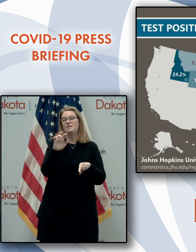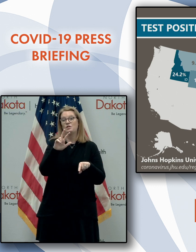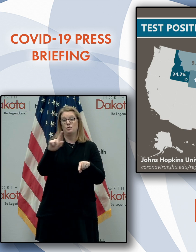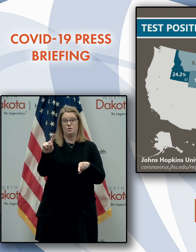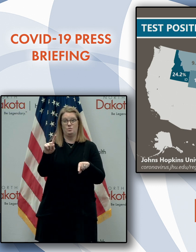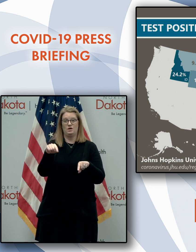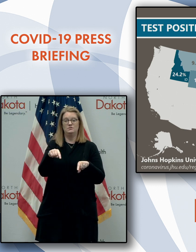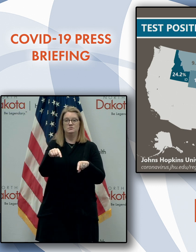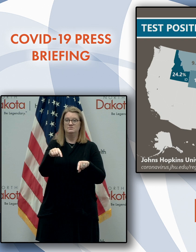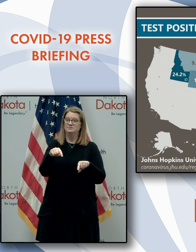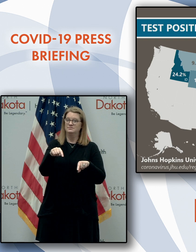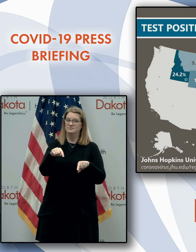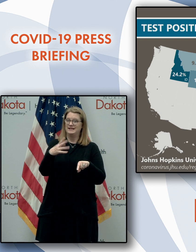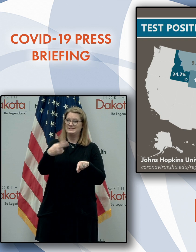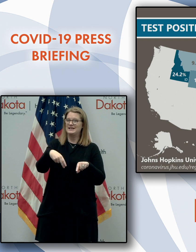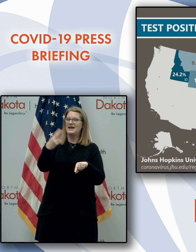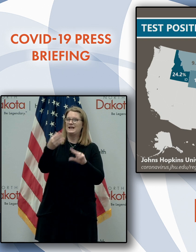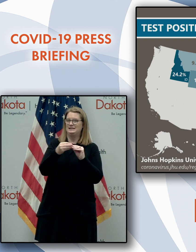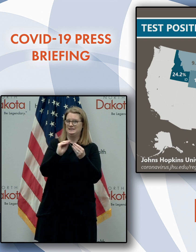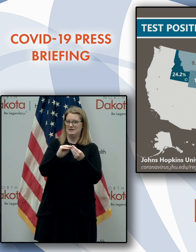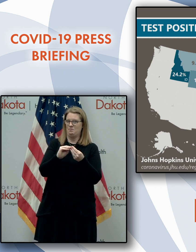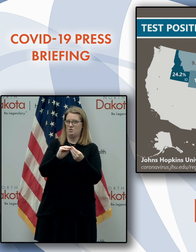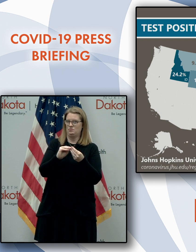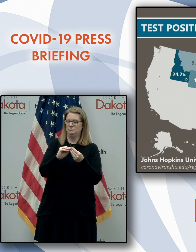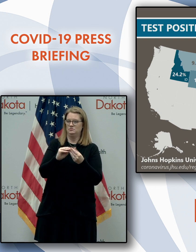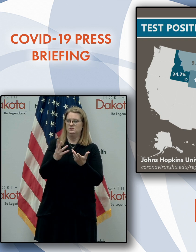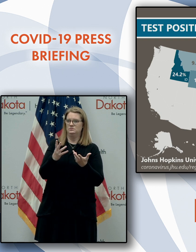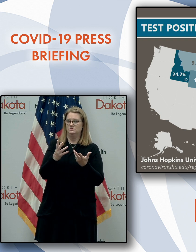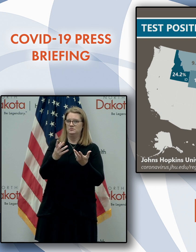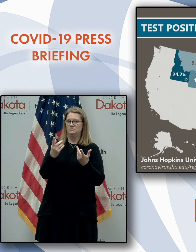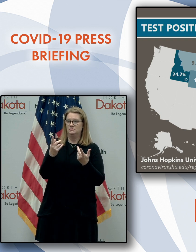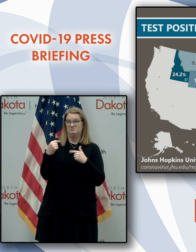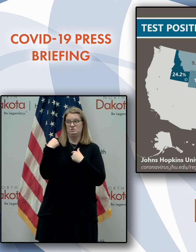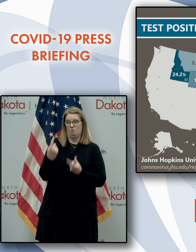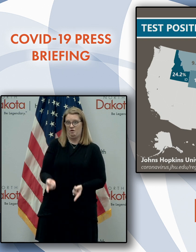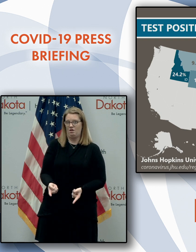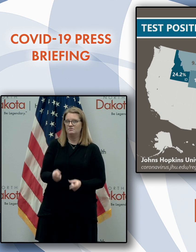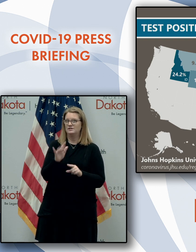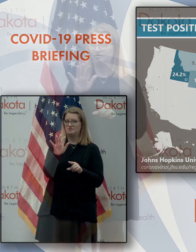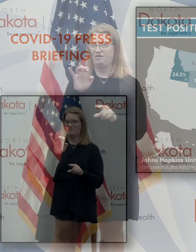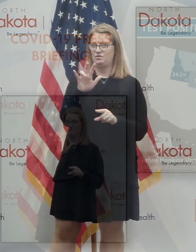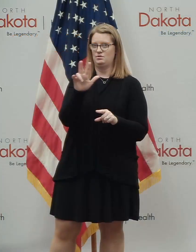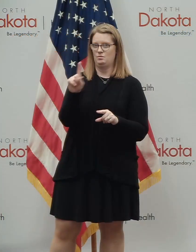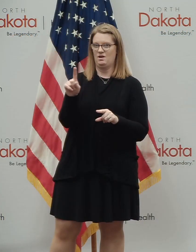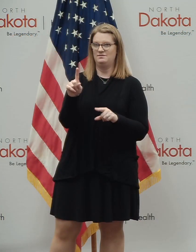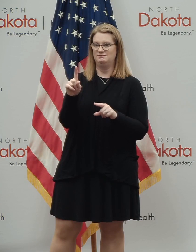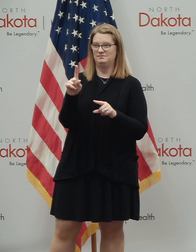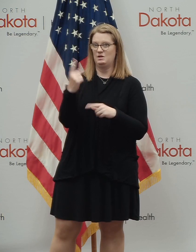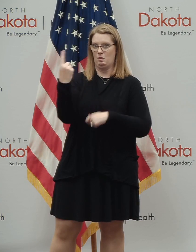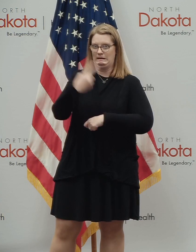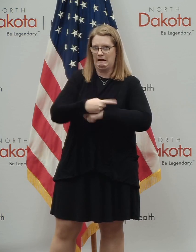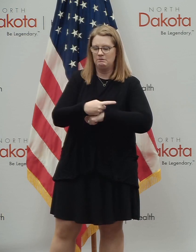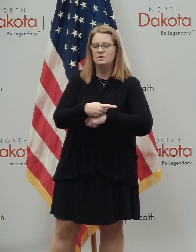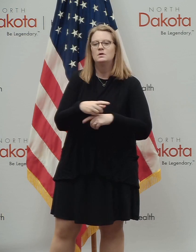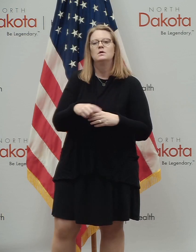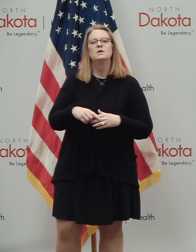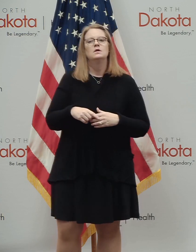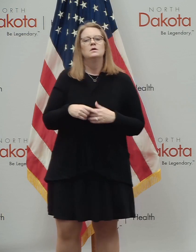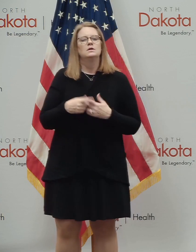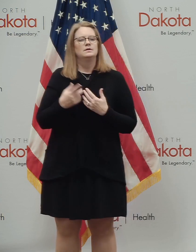our highest number of cases that we've had today so far in the pandemic. There has been a lot of